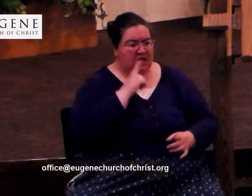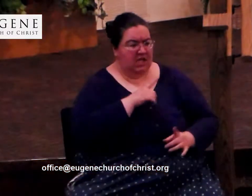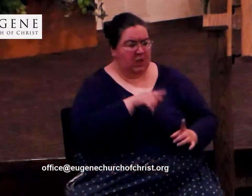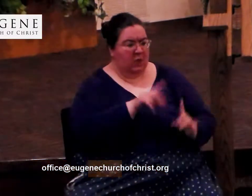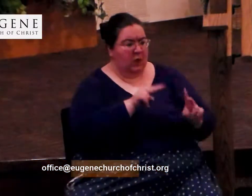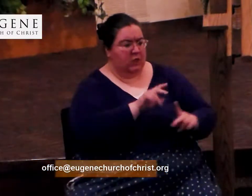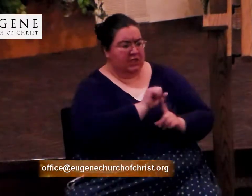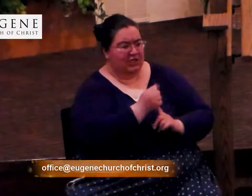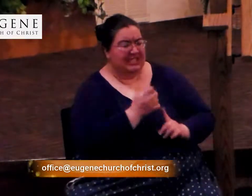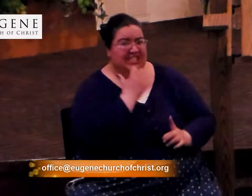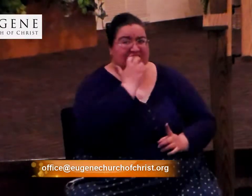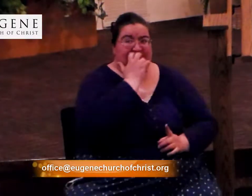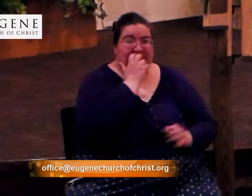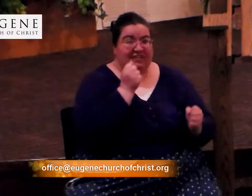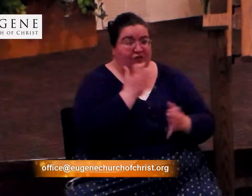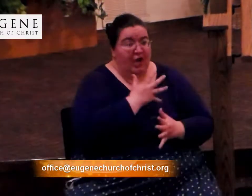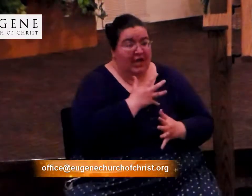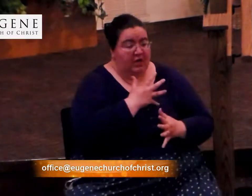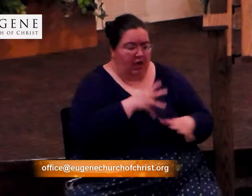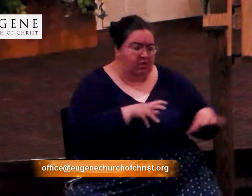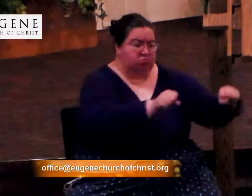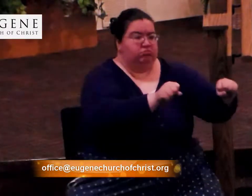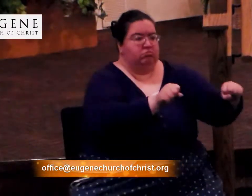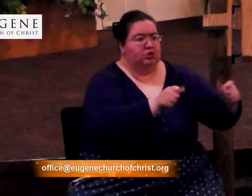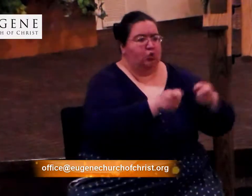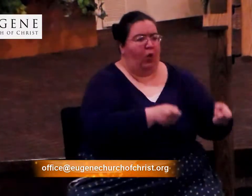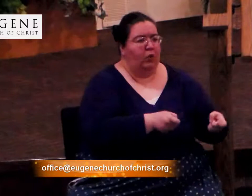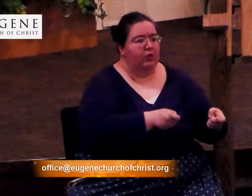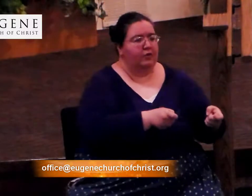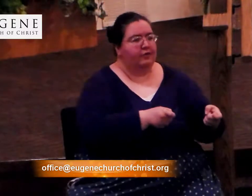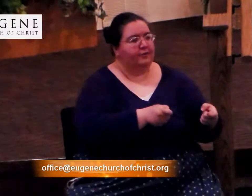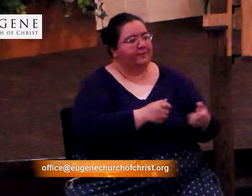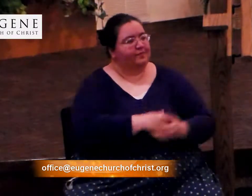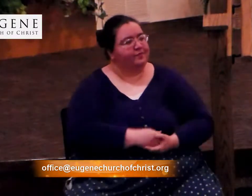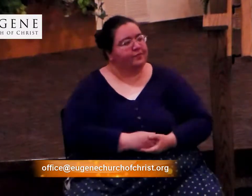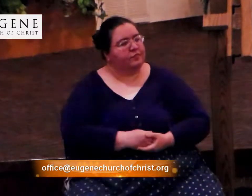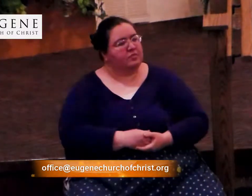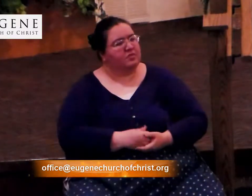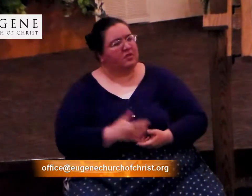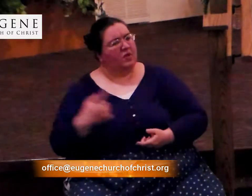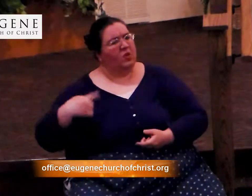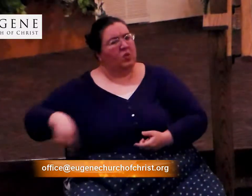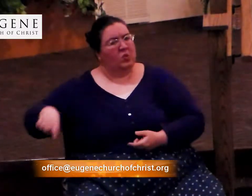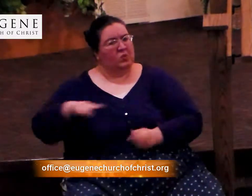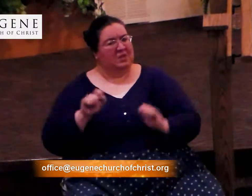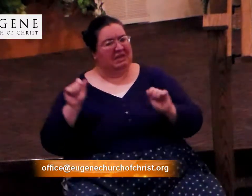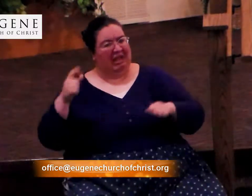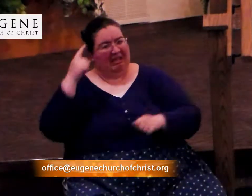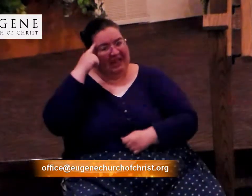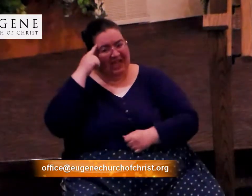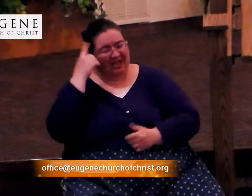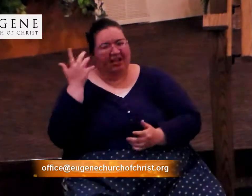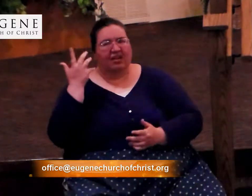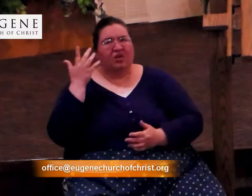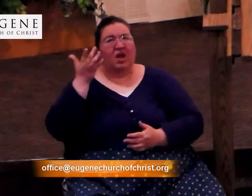us should be able to rationalize the God that has led me this far can lead me through this situation. And yet so many times we